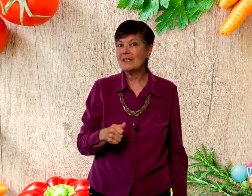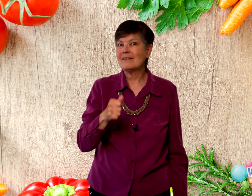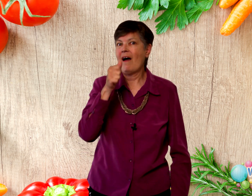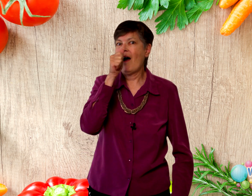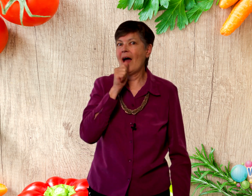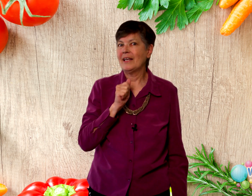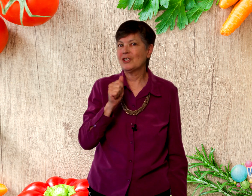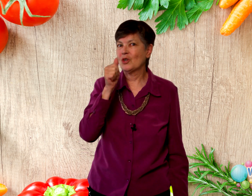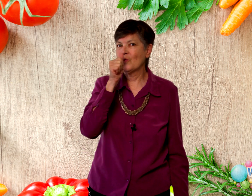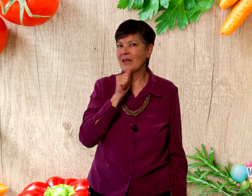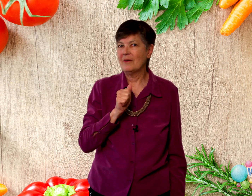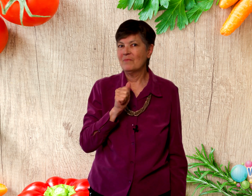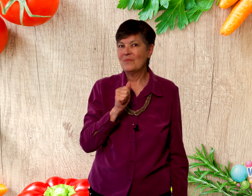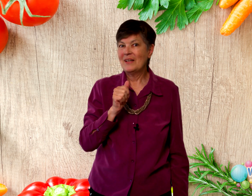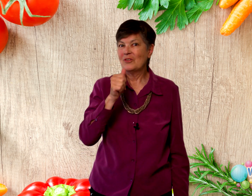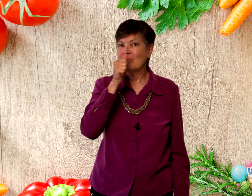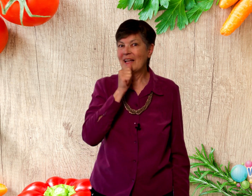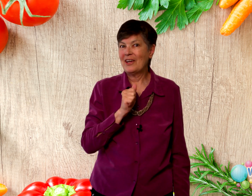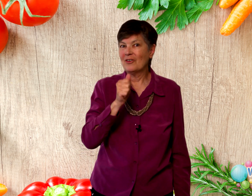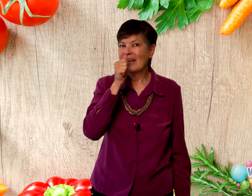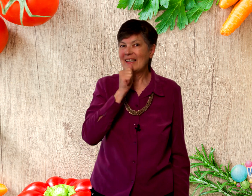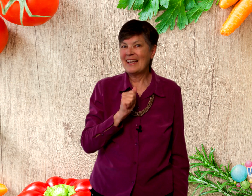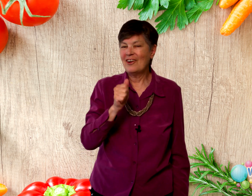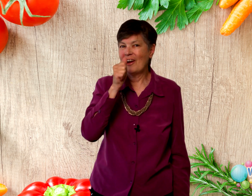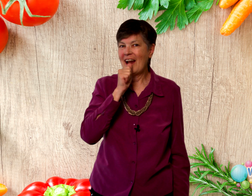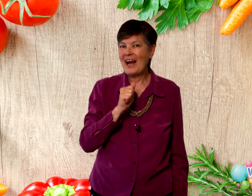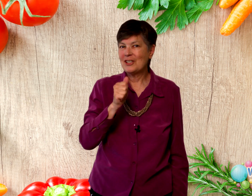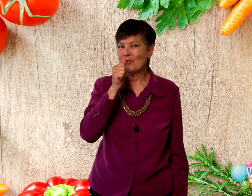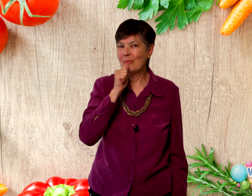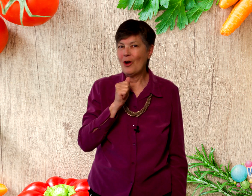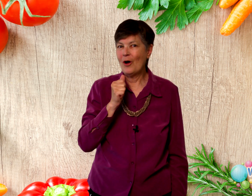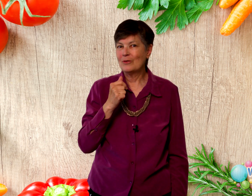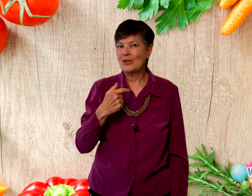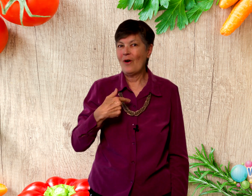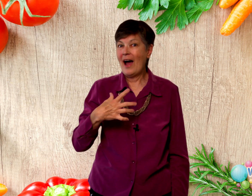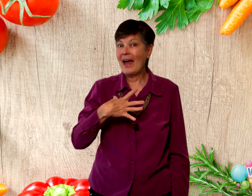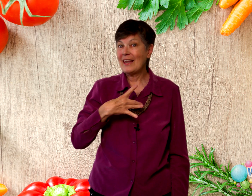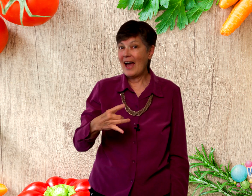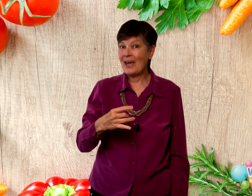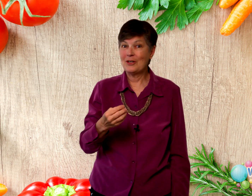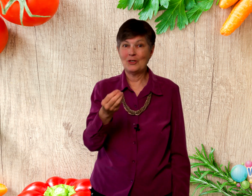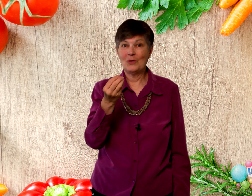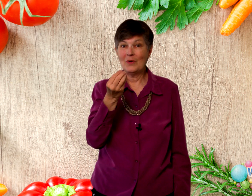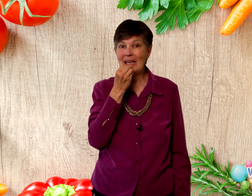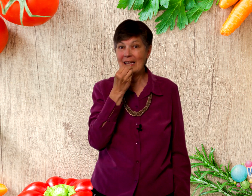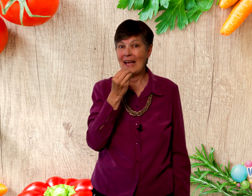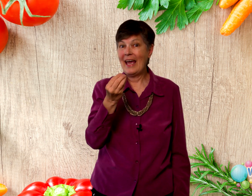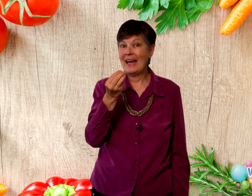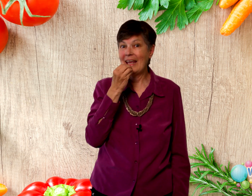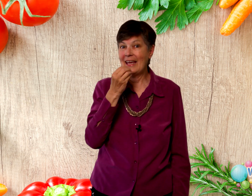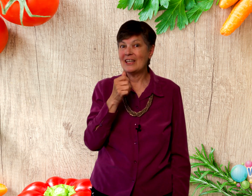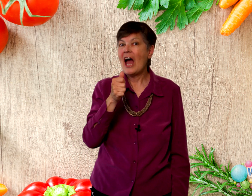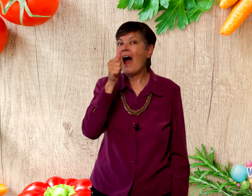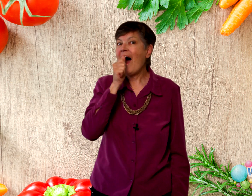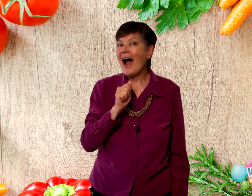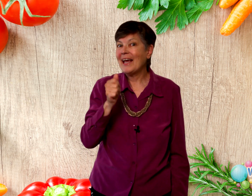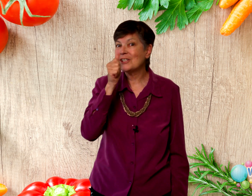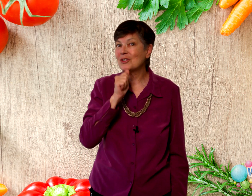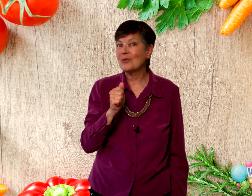is ice cream. So it'd be like you're licking on an ice cream cone. So I like to eat and eat ice